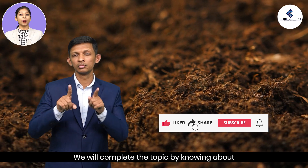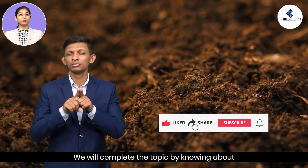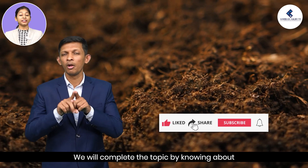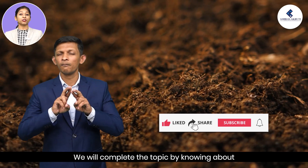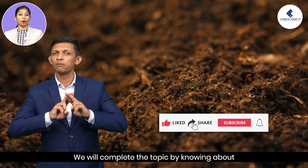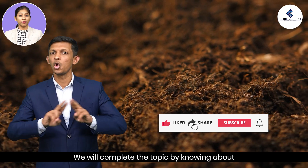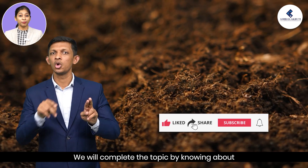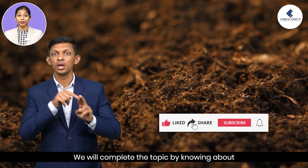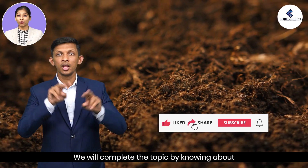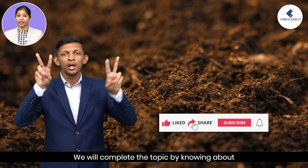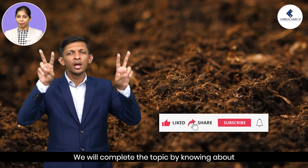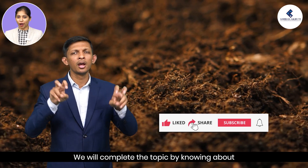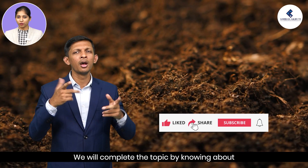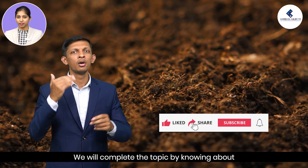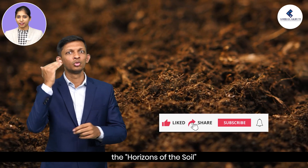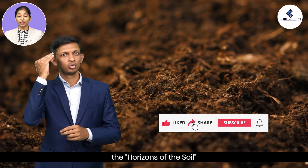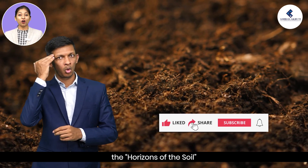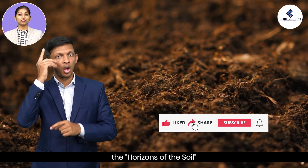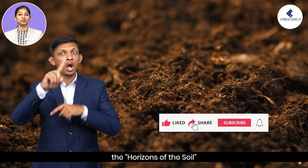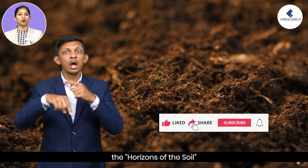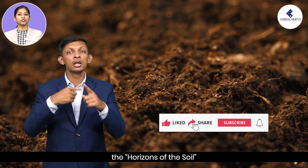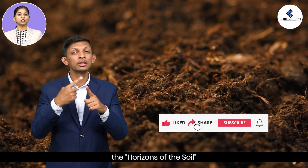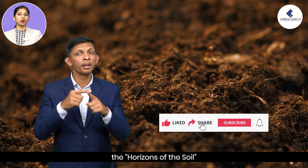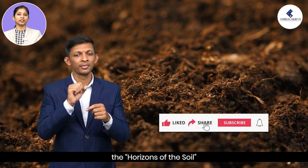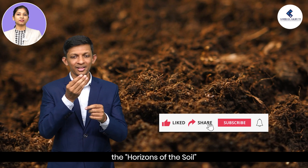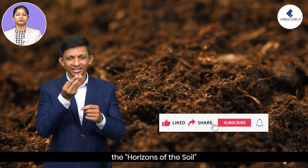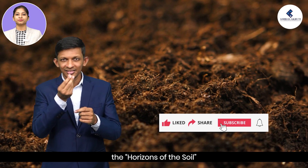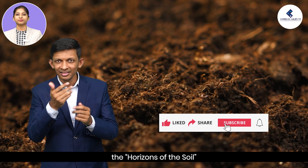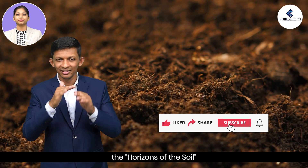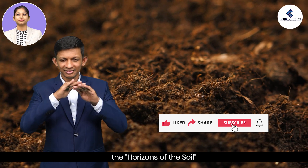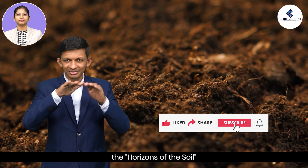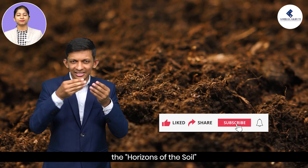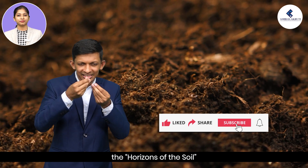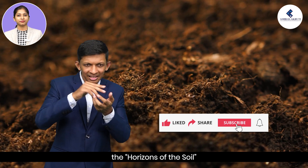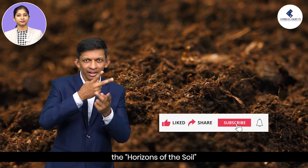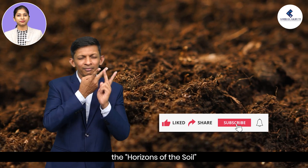We will complete the topic by knowing about the horizons of the soil